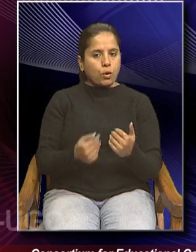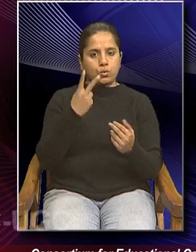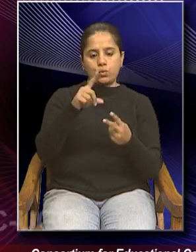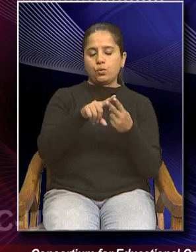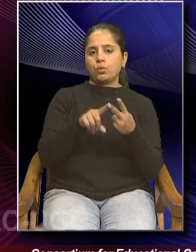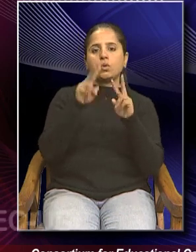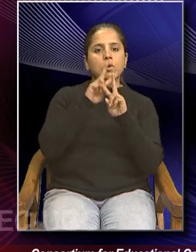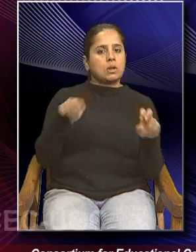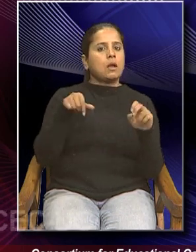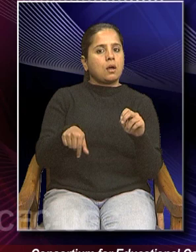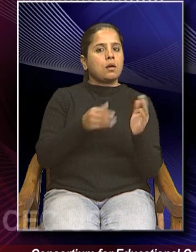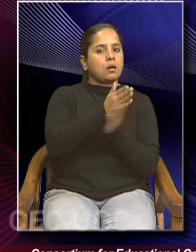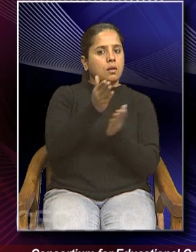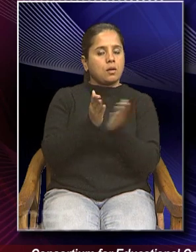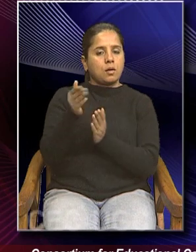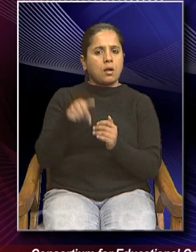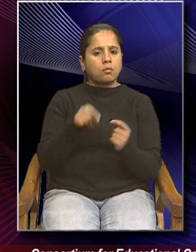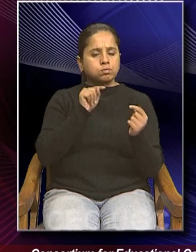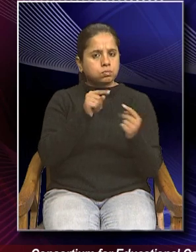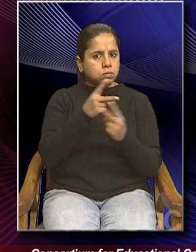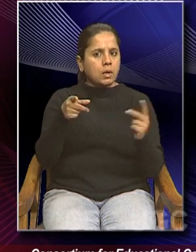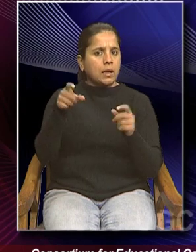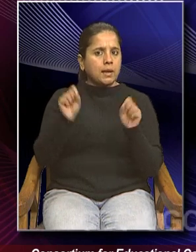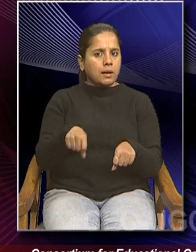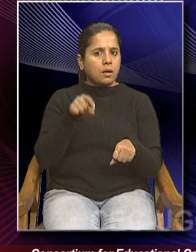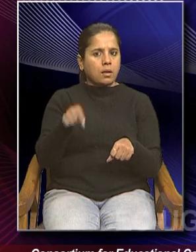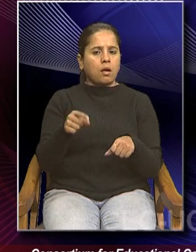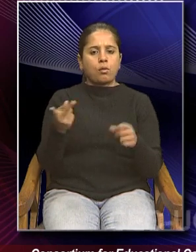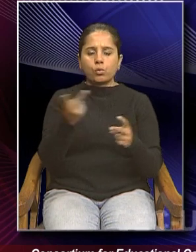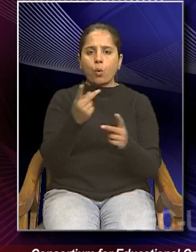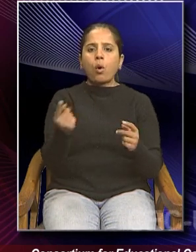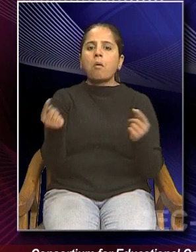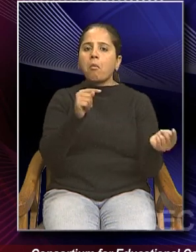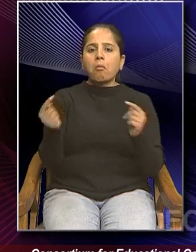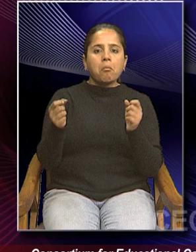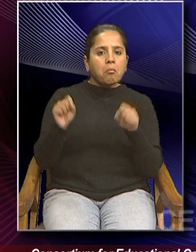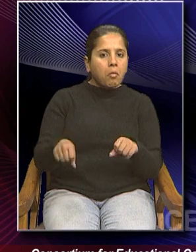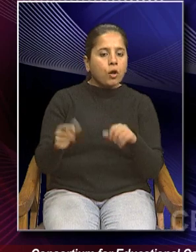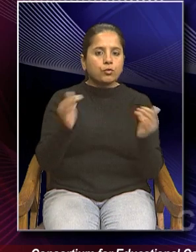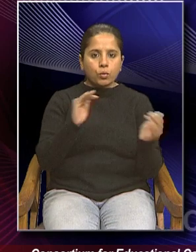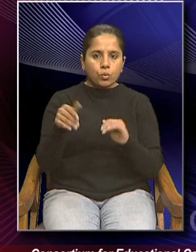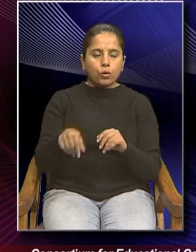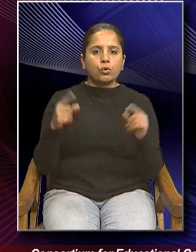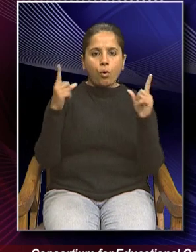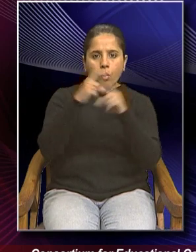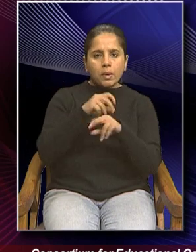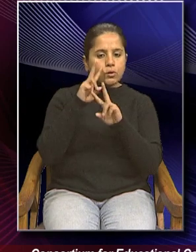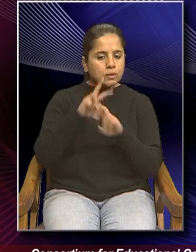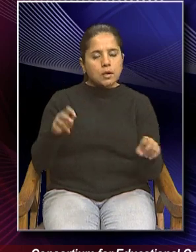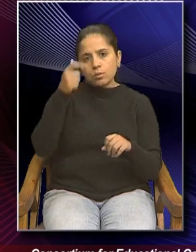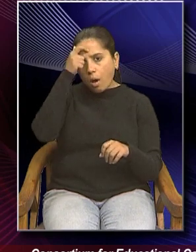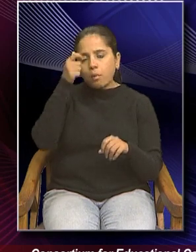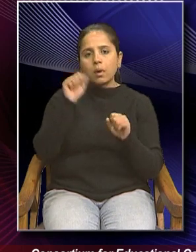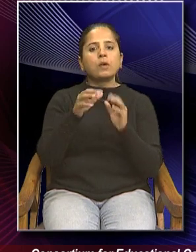research approaches and argue that they can be complementary in addressing complex research